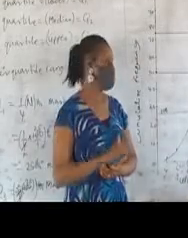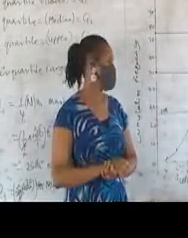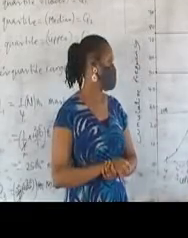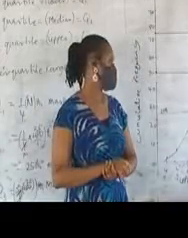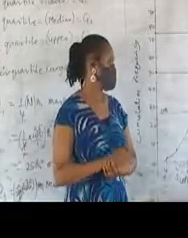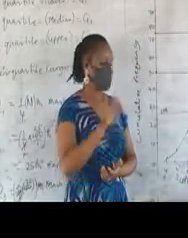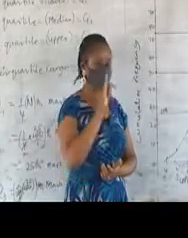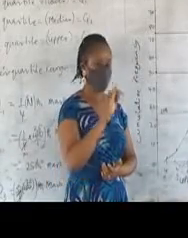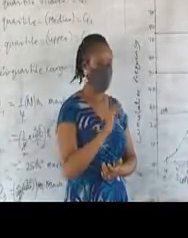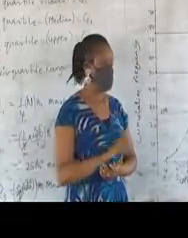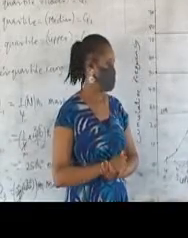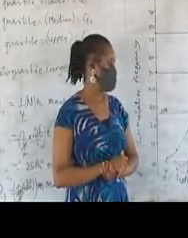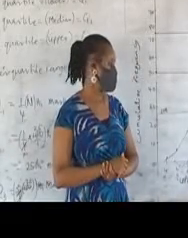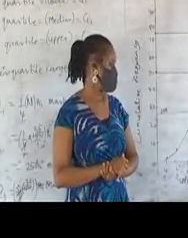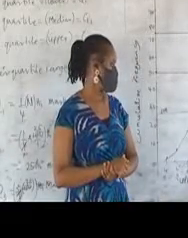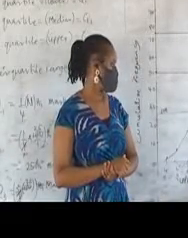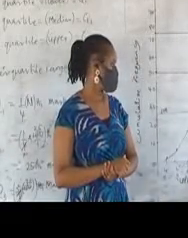is